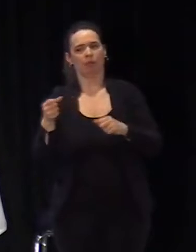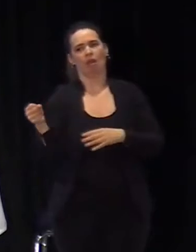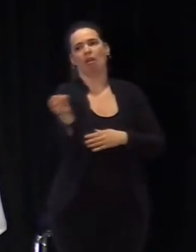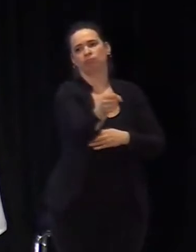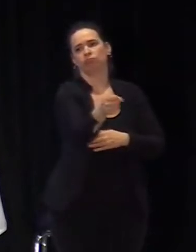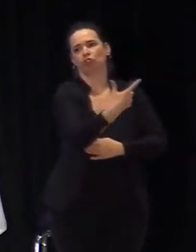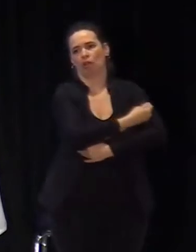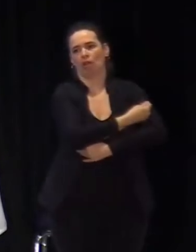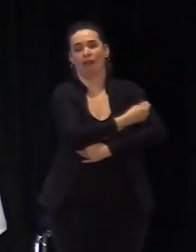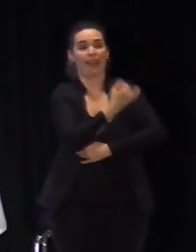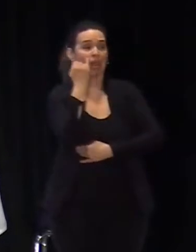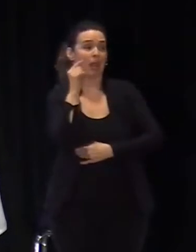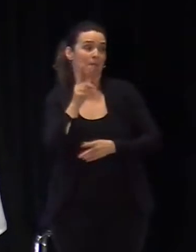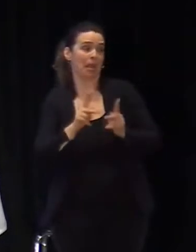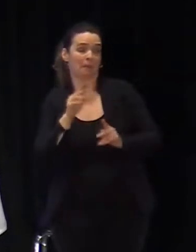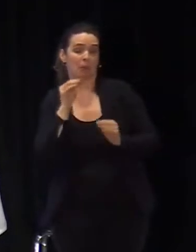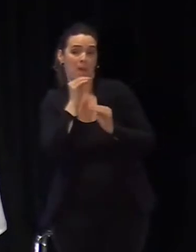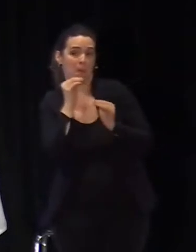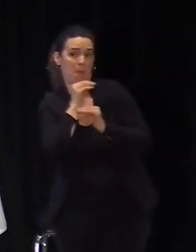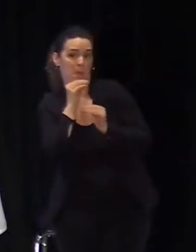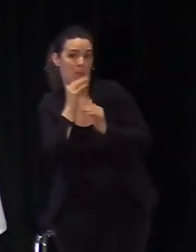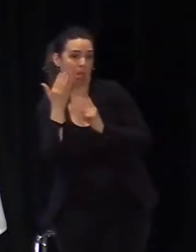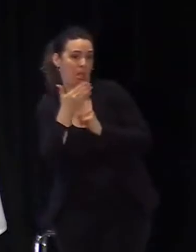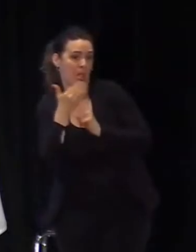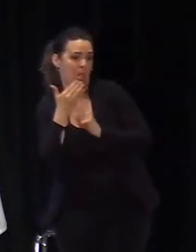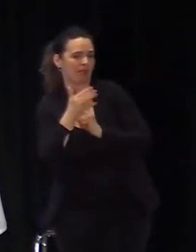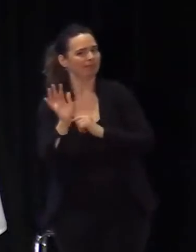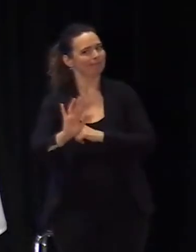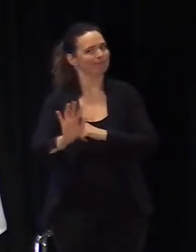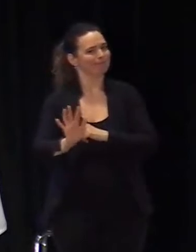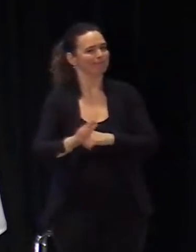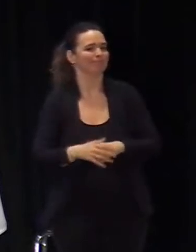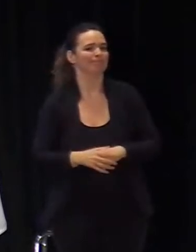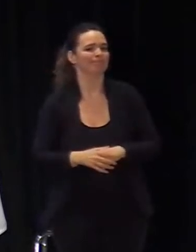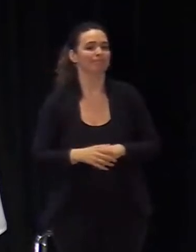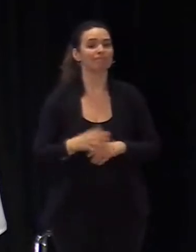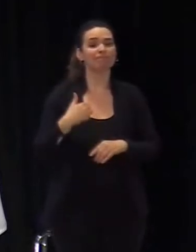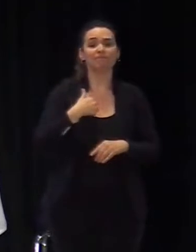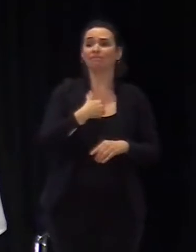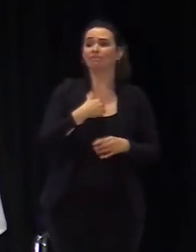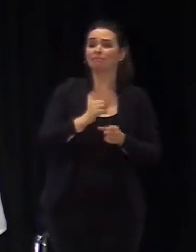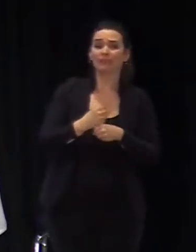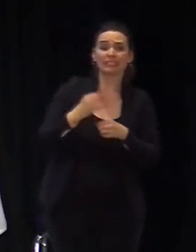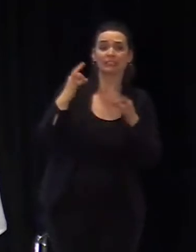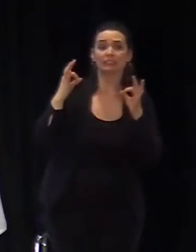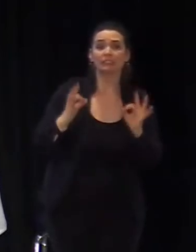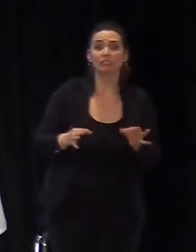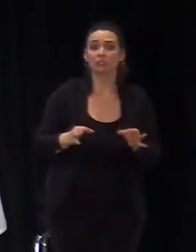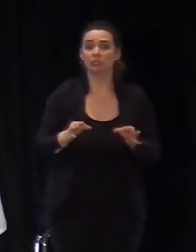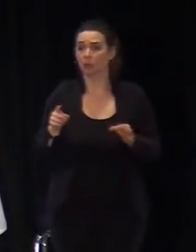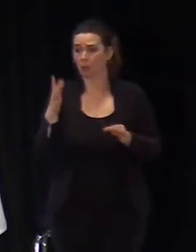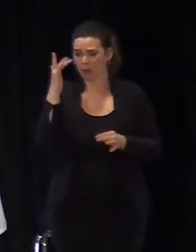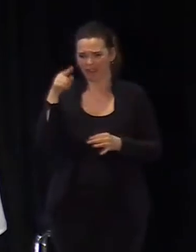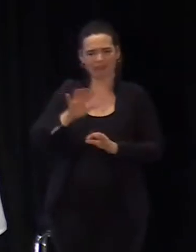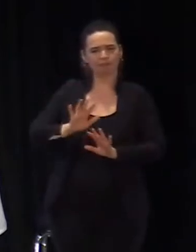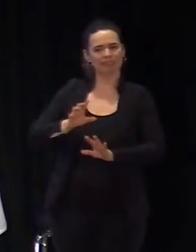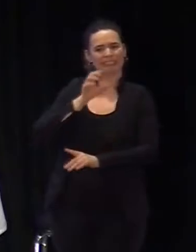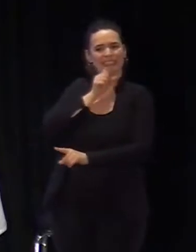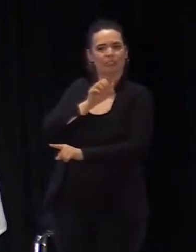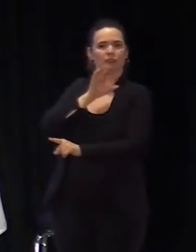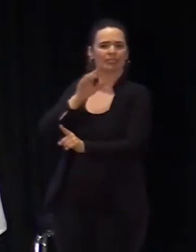these people have really bore the brunt of the pandemic with our seniors. In regards to underlying conditions, I know